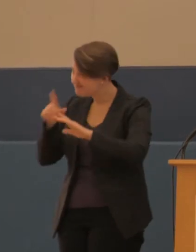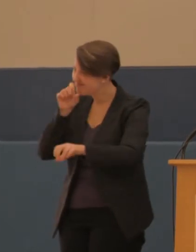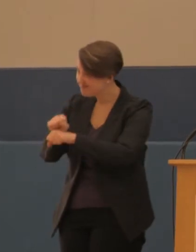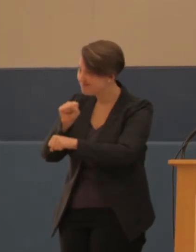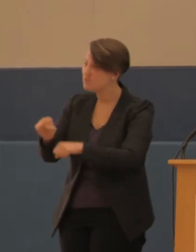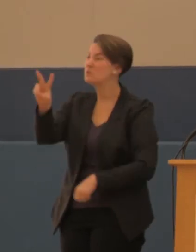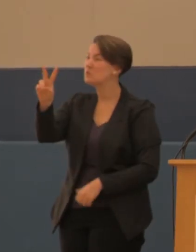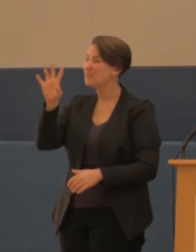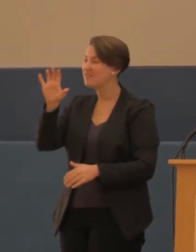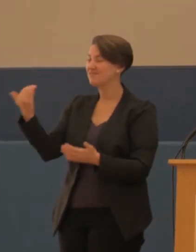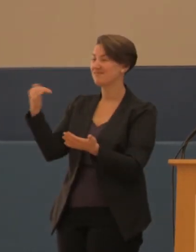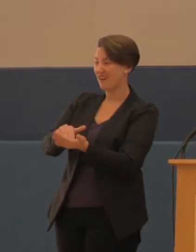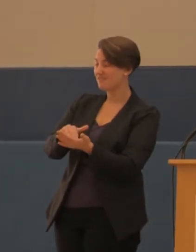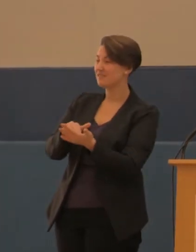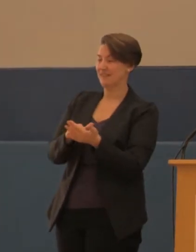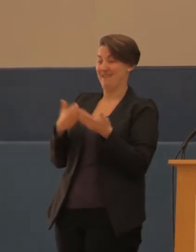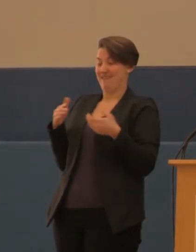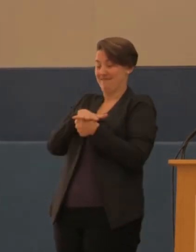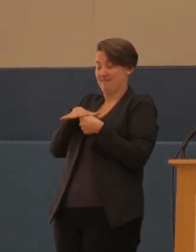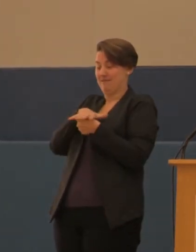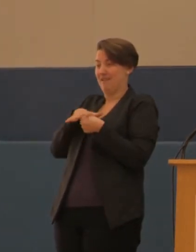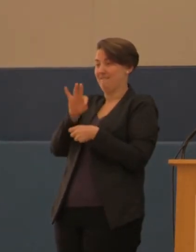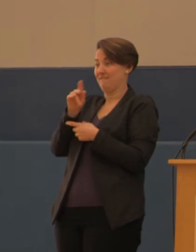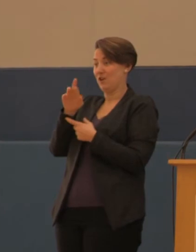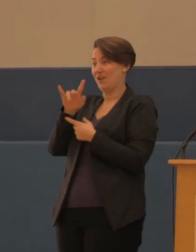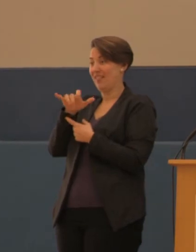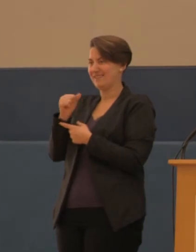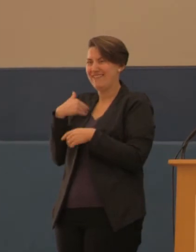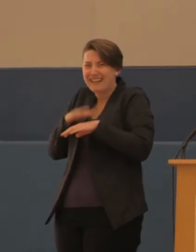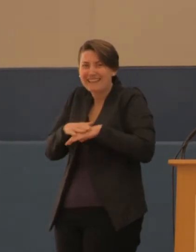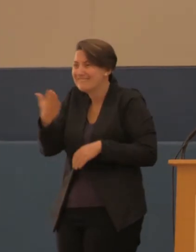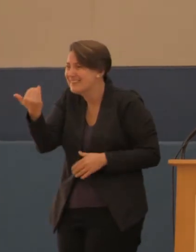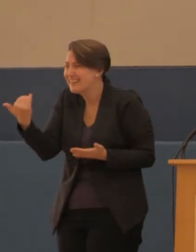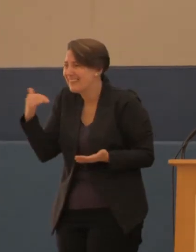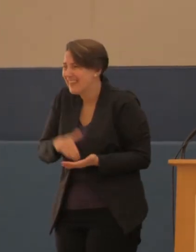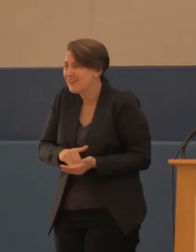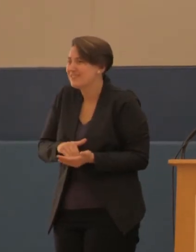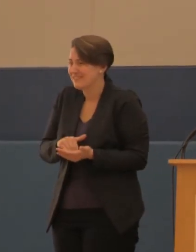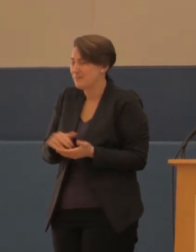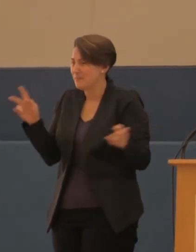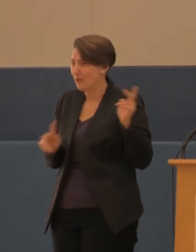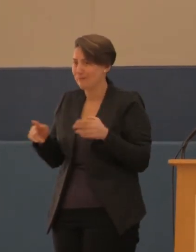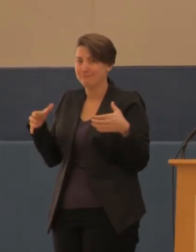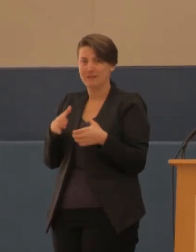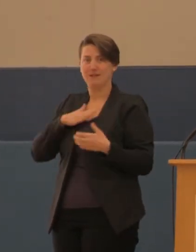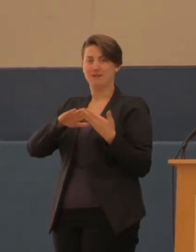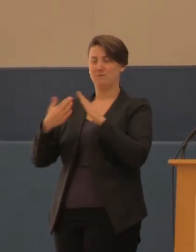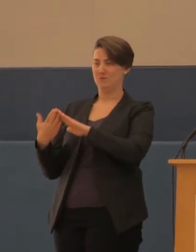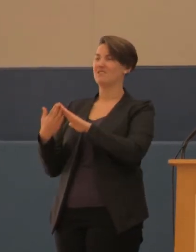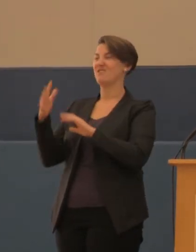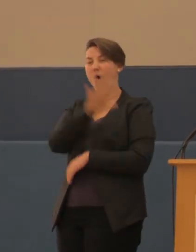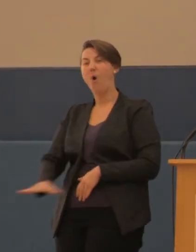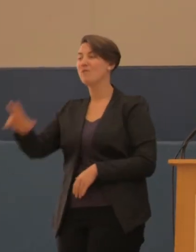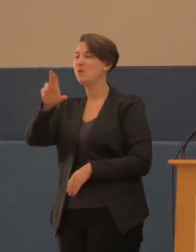200,000. Here in the greater Finger Lakes area, at least 15,000 of us. Across the United States, 3